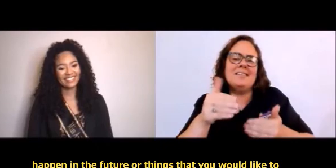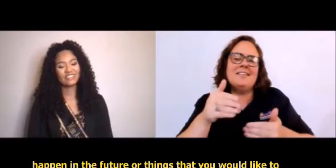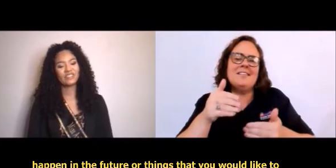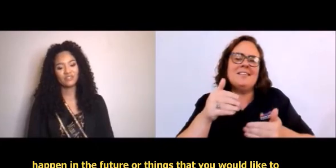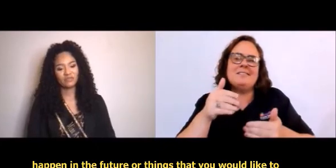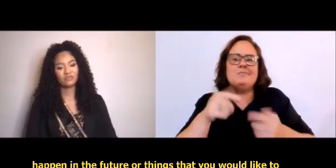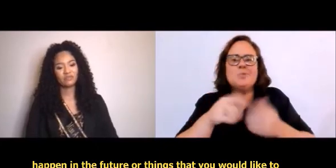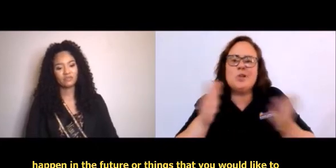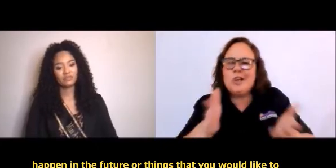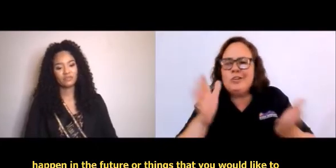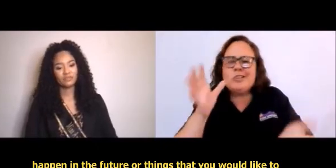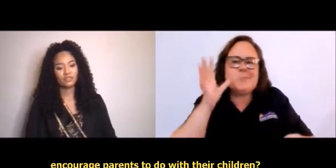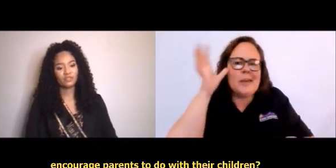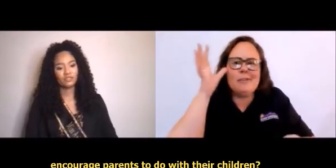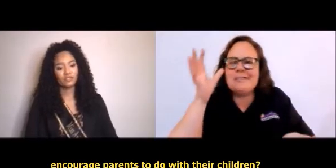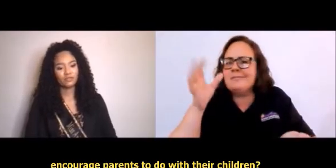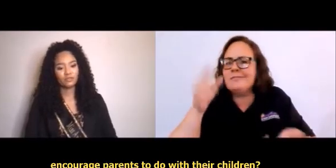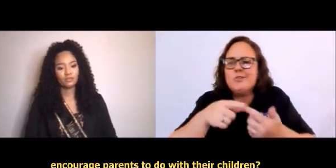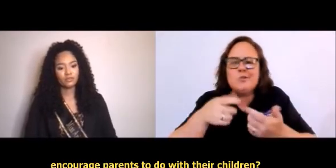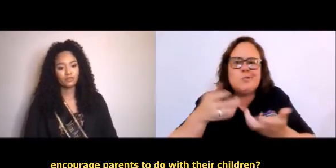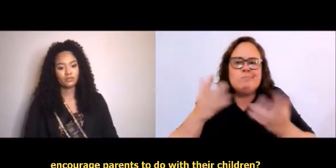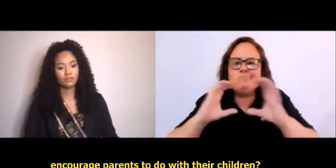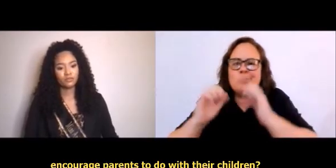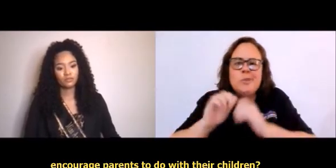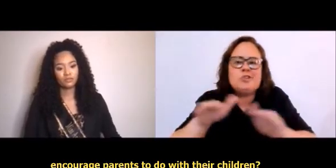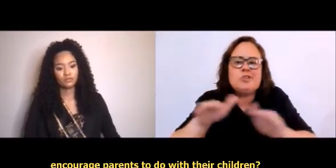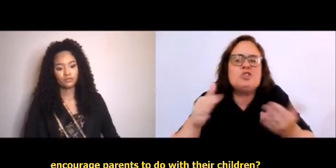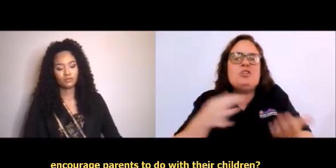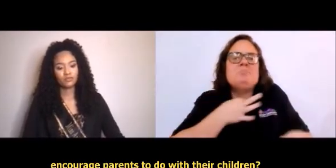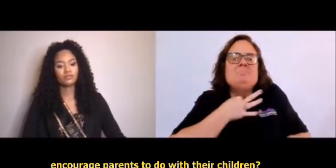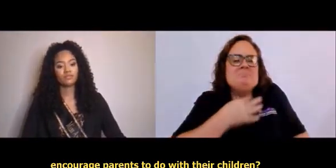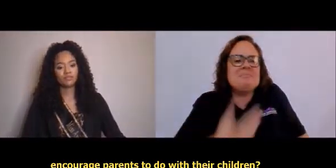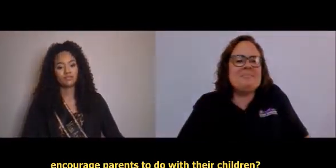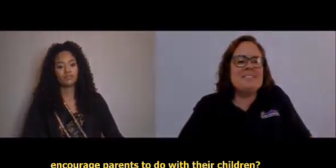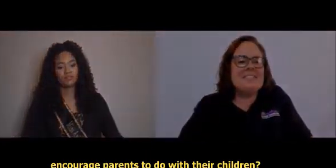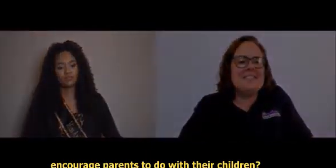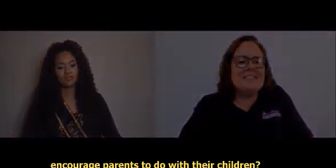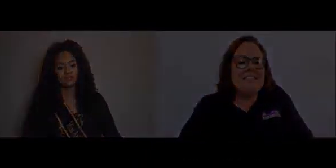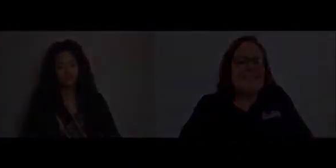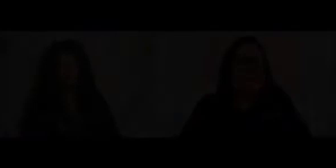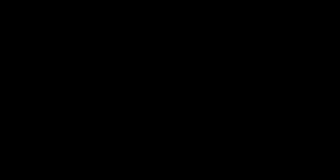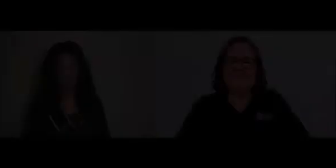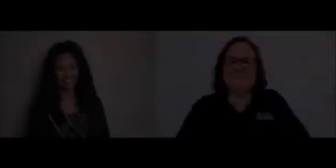future, or things that you would like to encourage parents to do with their children?